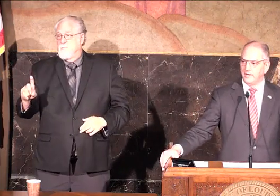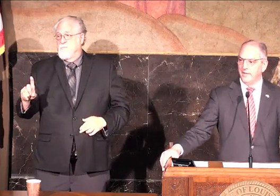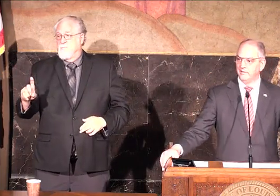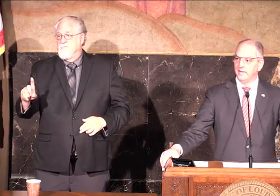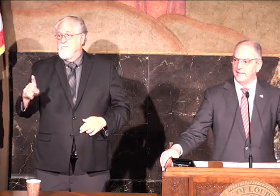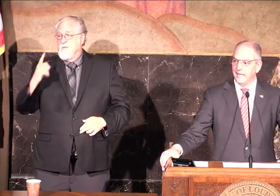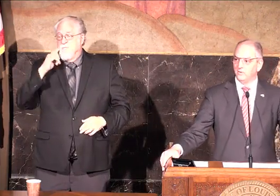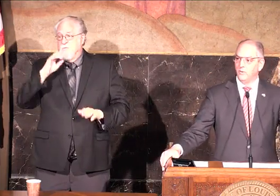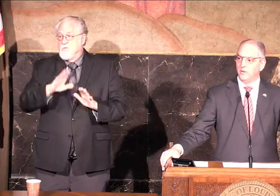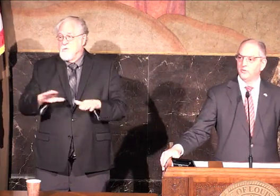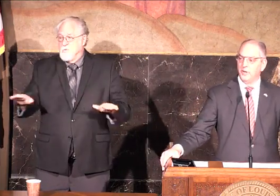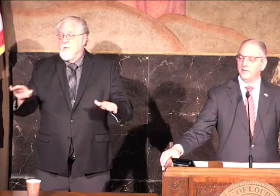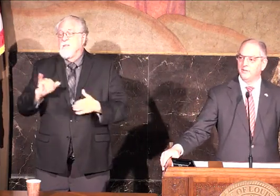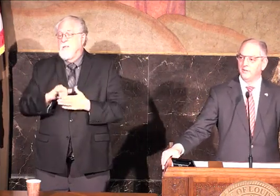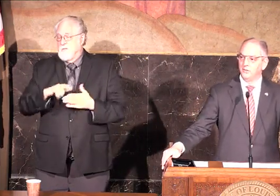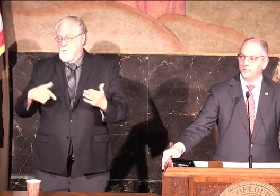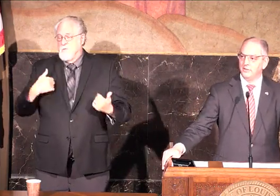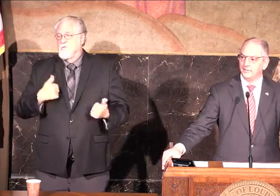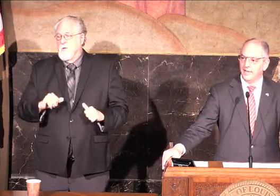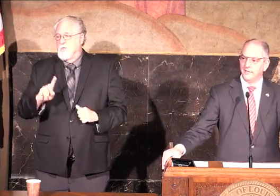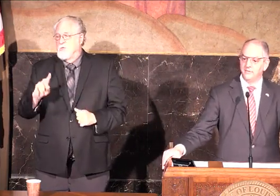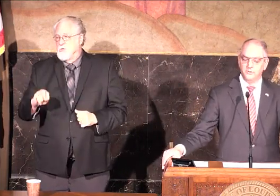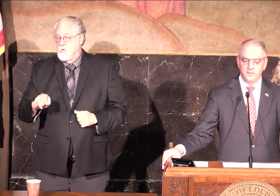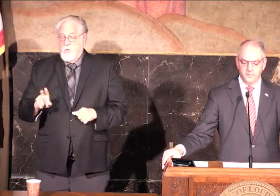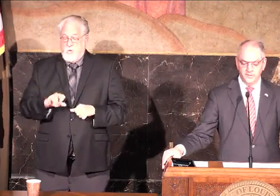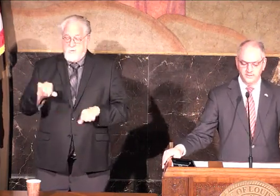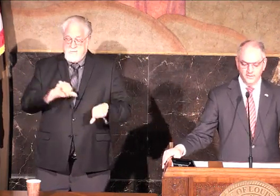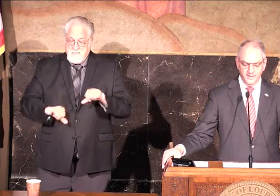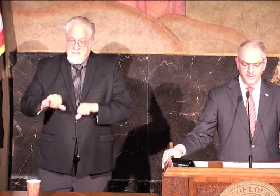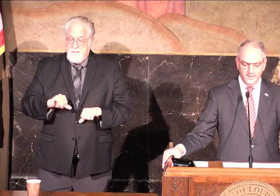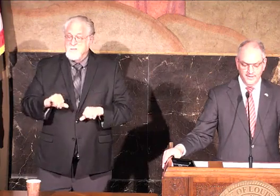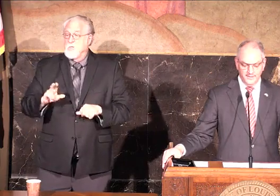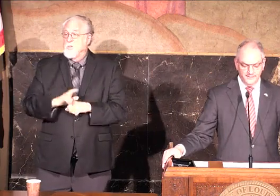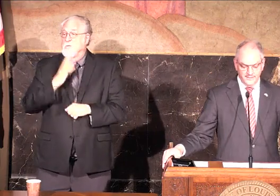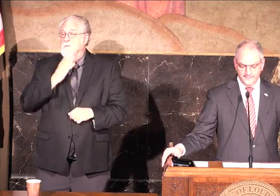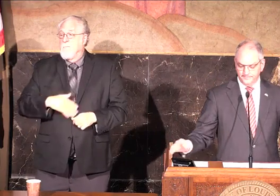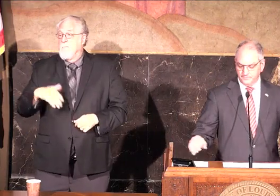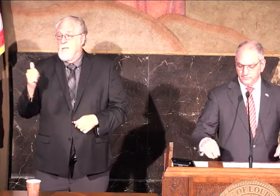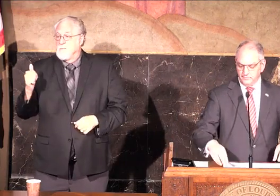our kids. And that's what we are trying to do, using science, using the best